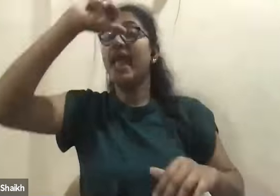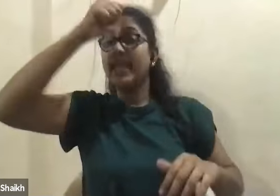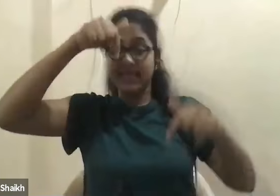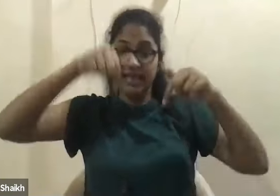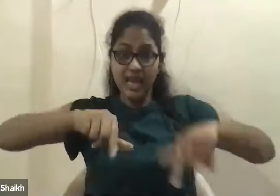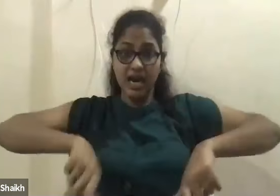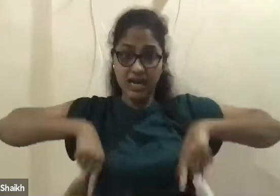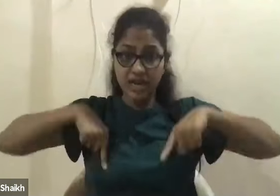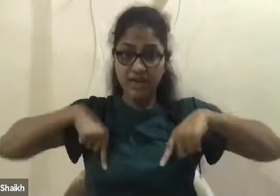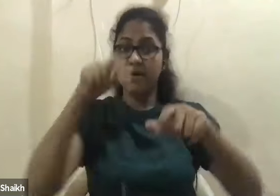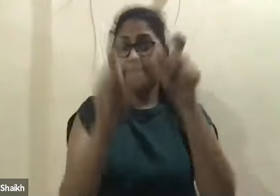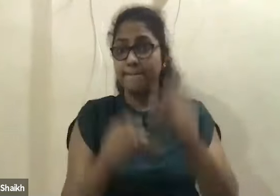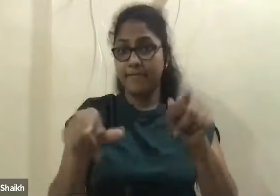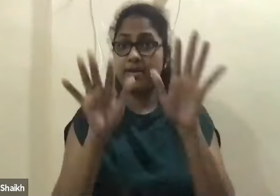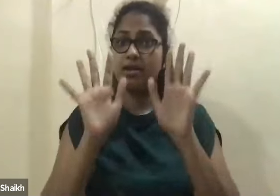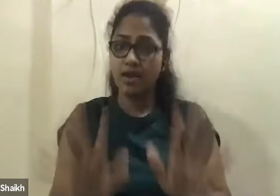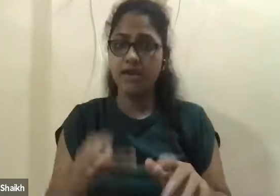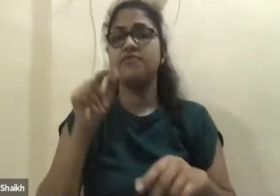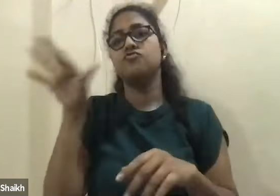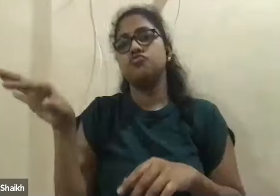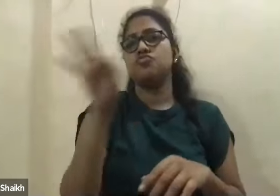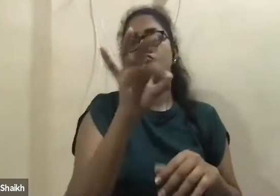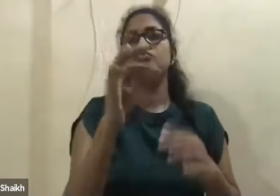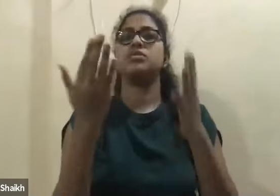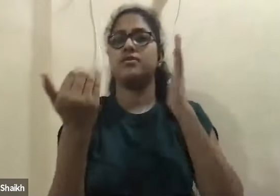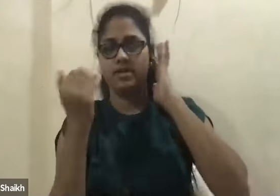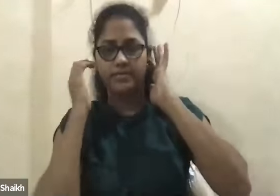appointed as guardians. That's not an issue. Right.